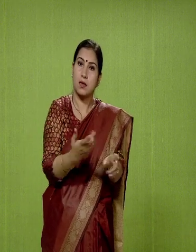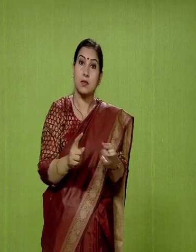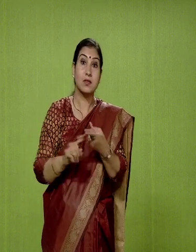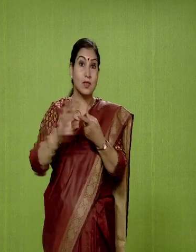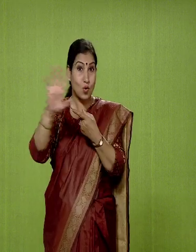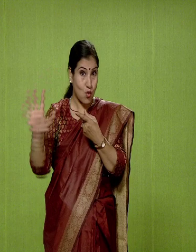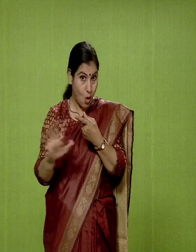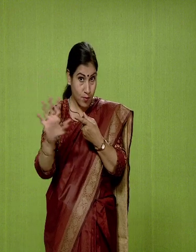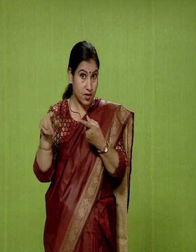Europeans,